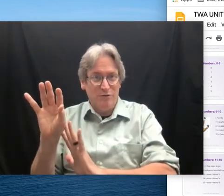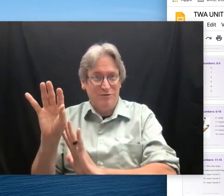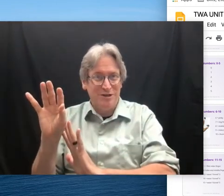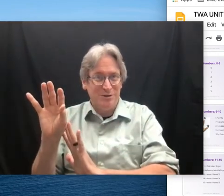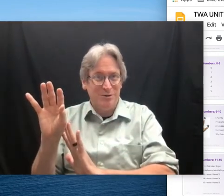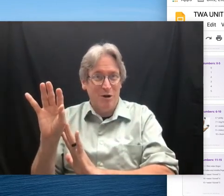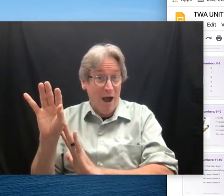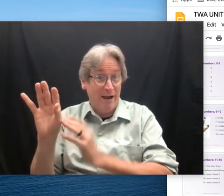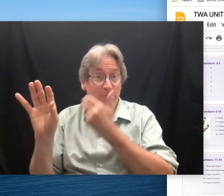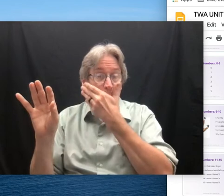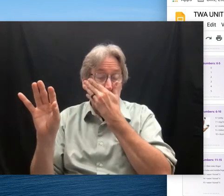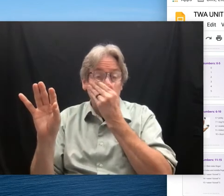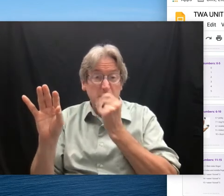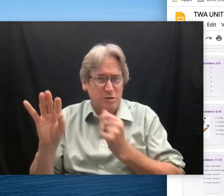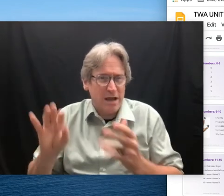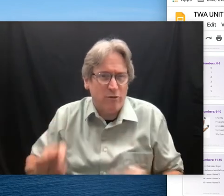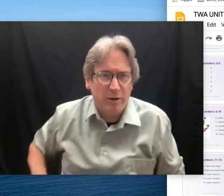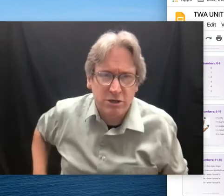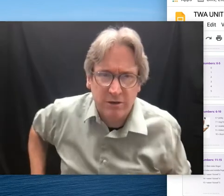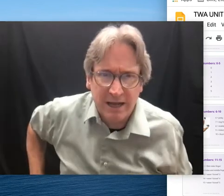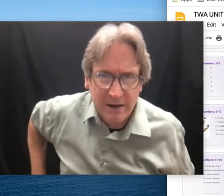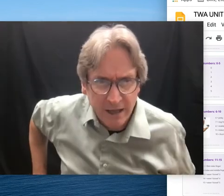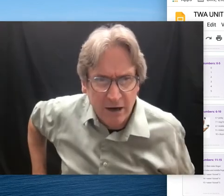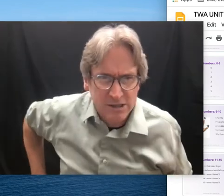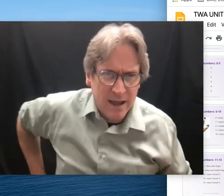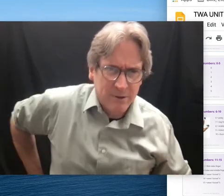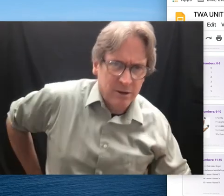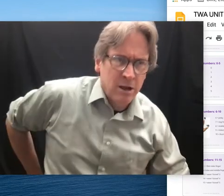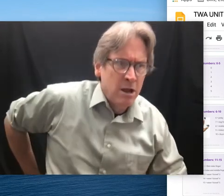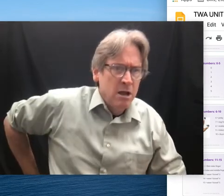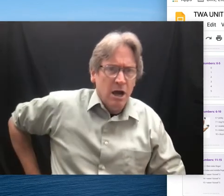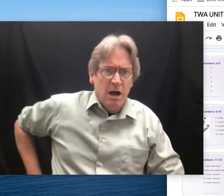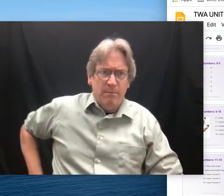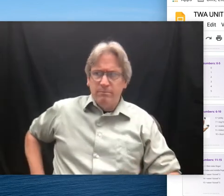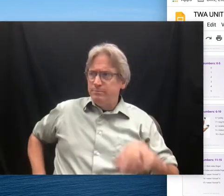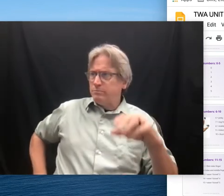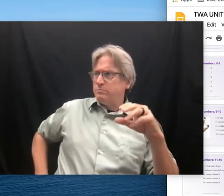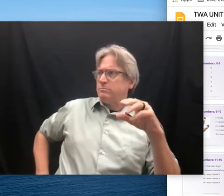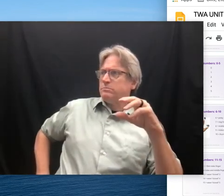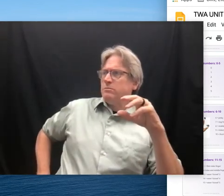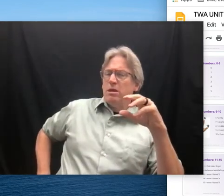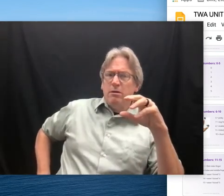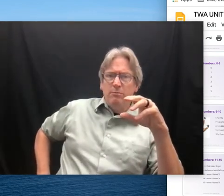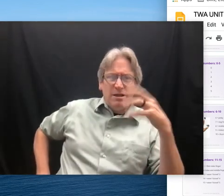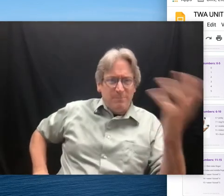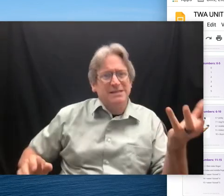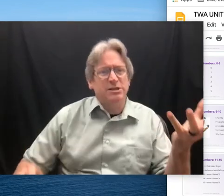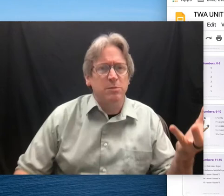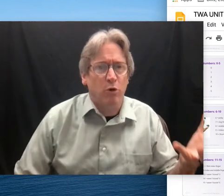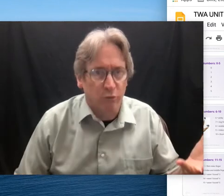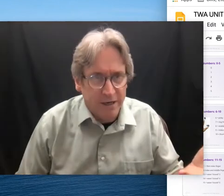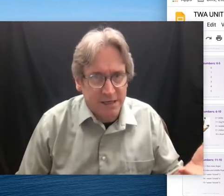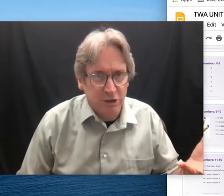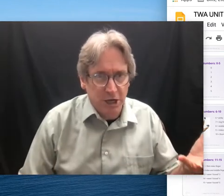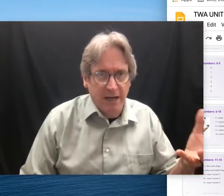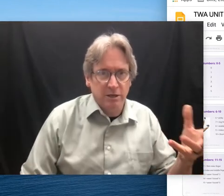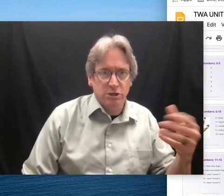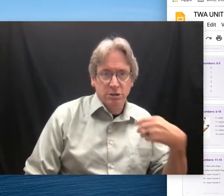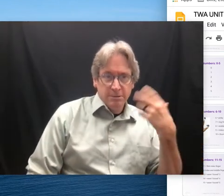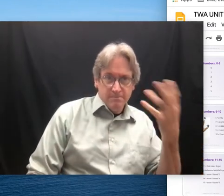when I moved to Ohio. It was kind of a regional thing, and I think it also happened to, because it's the more